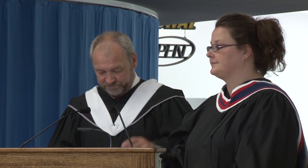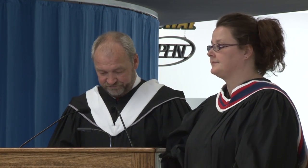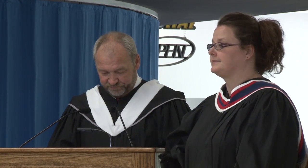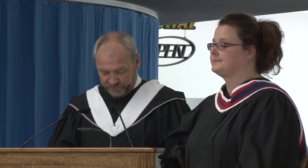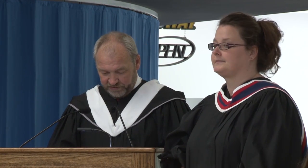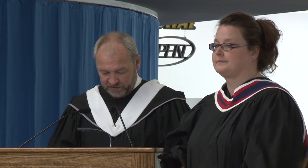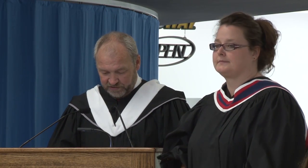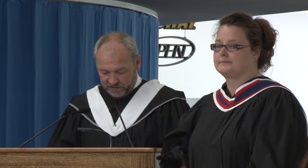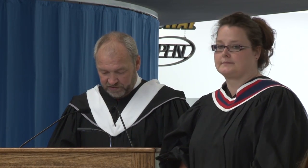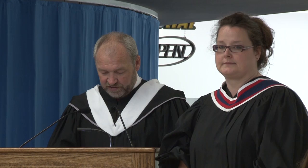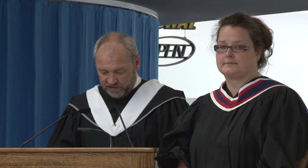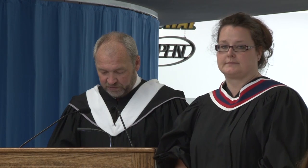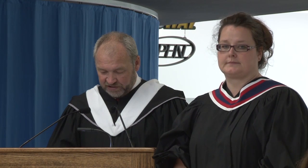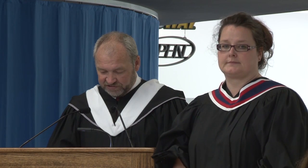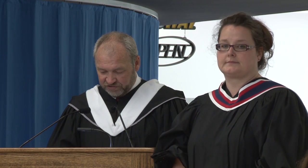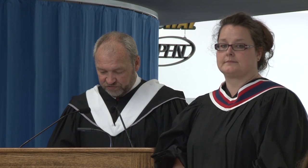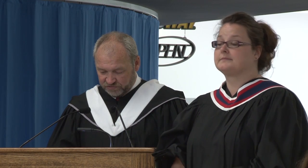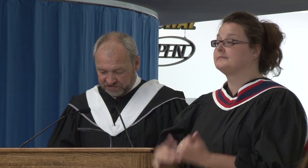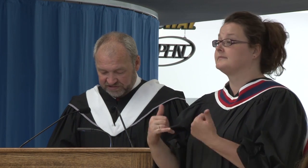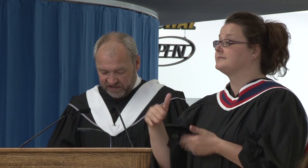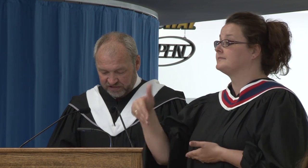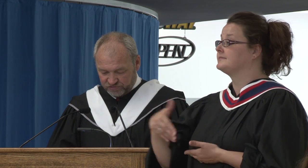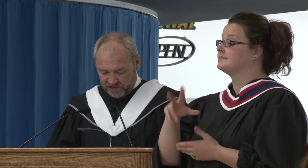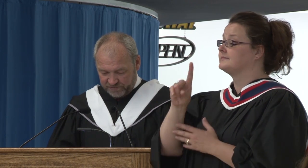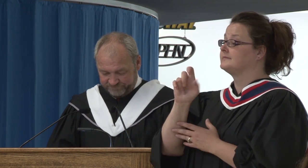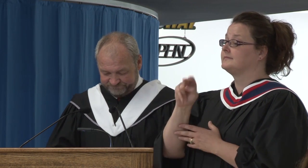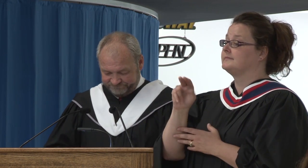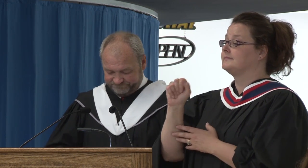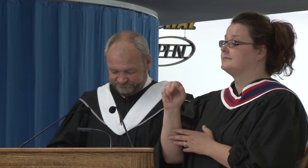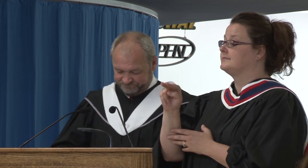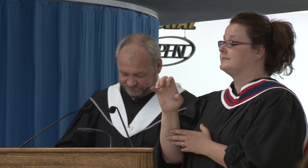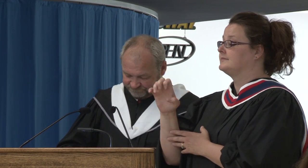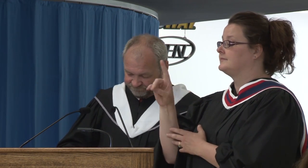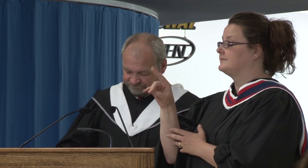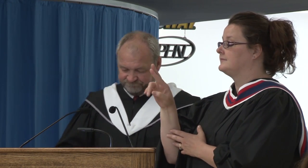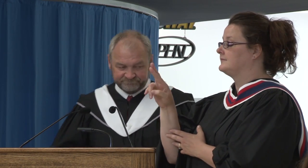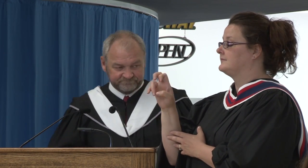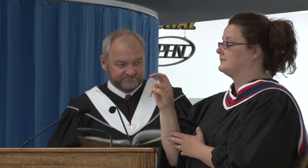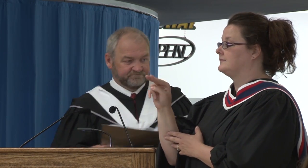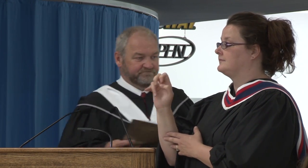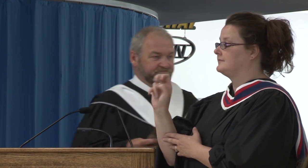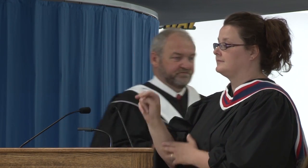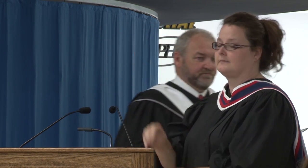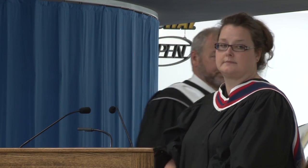right. I would like to introduce Dean Anne Drennan.